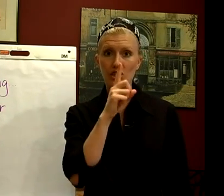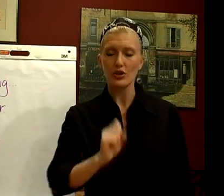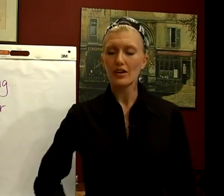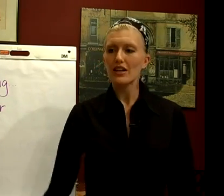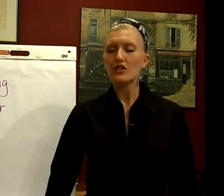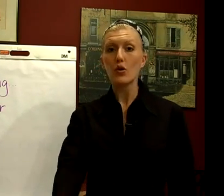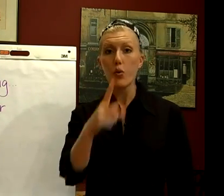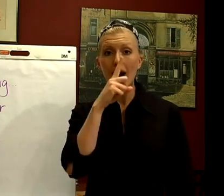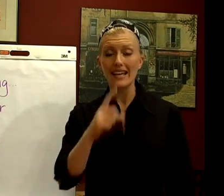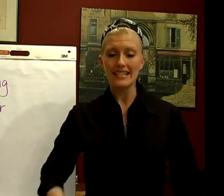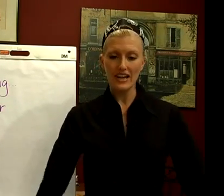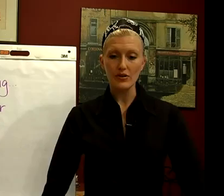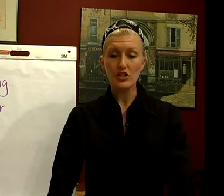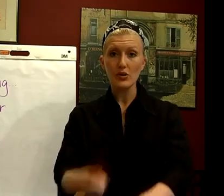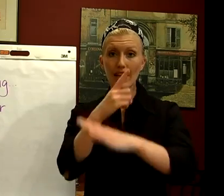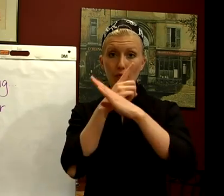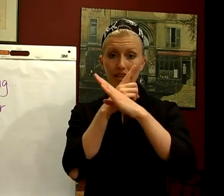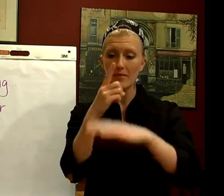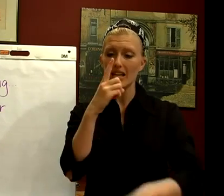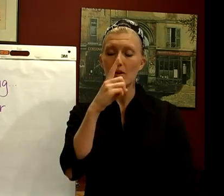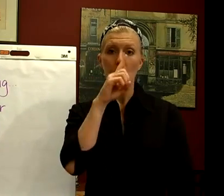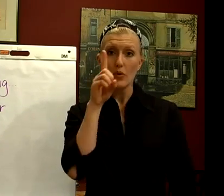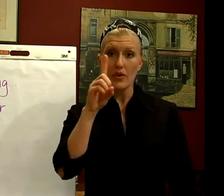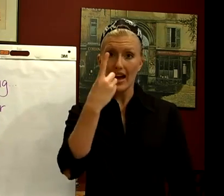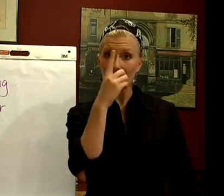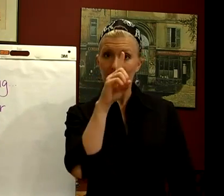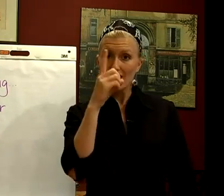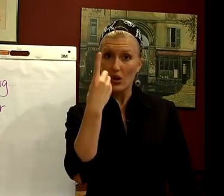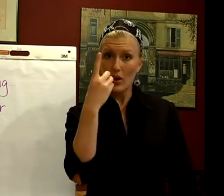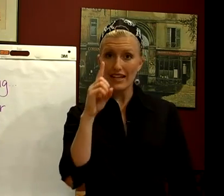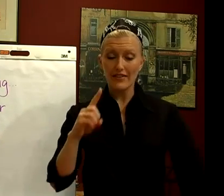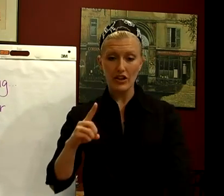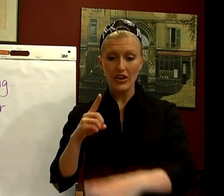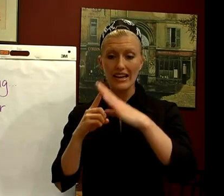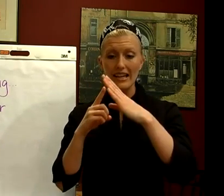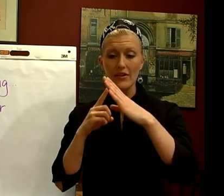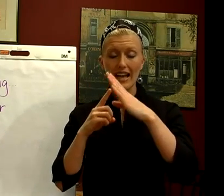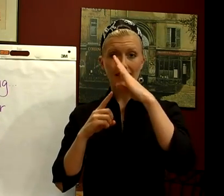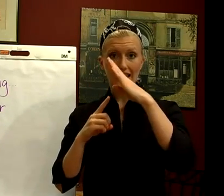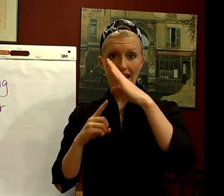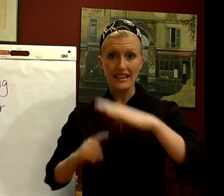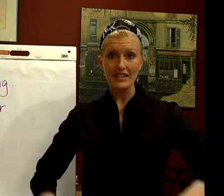you. So quiet is actually two hands. One comes up with that quiet finger and another hand like this.